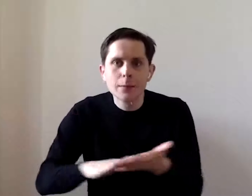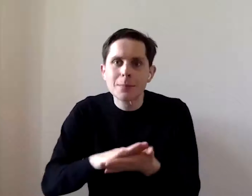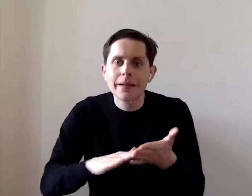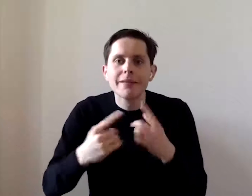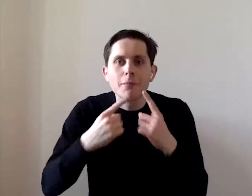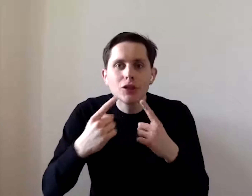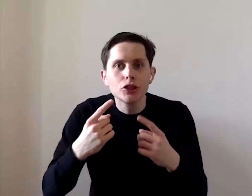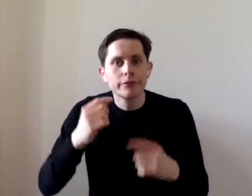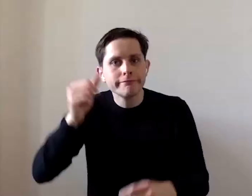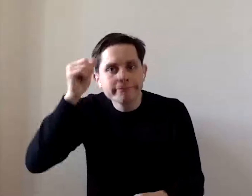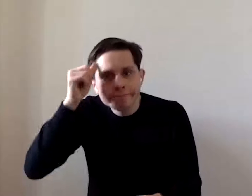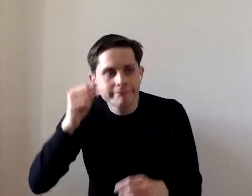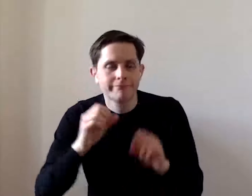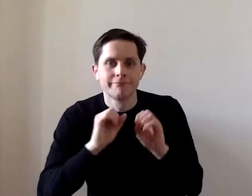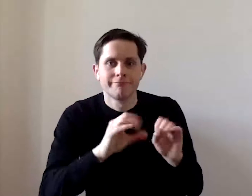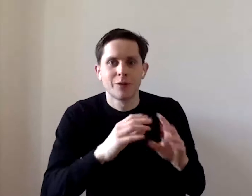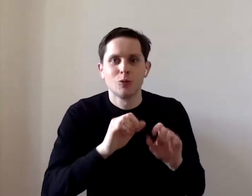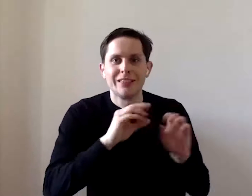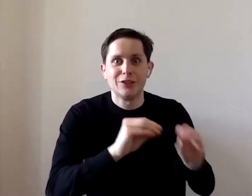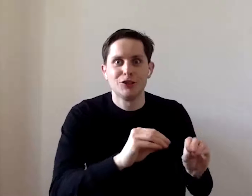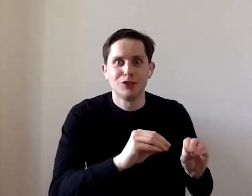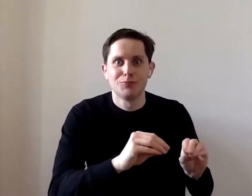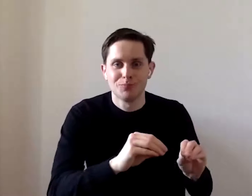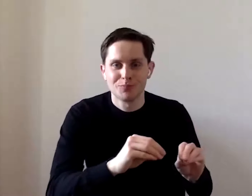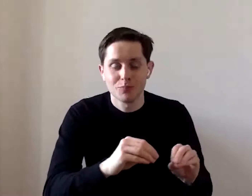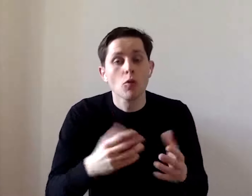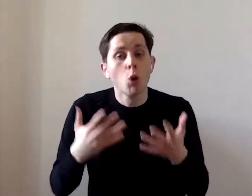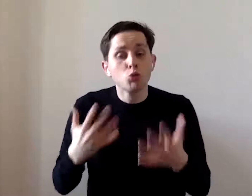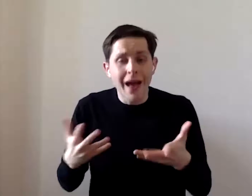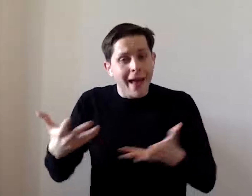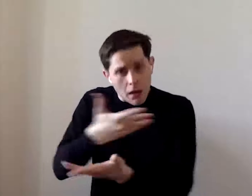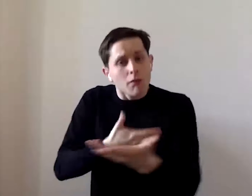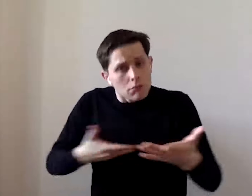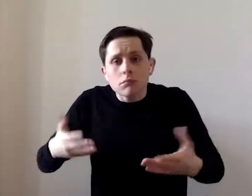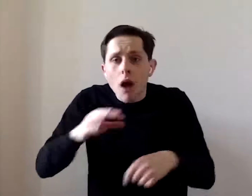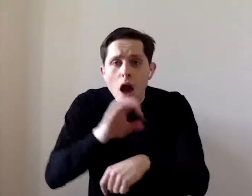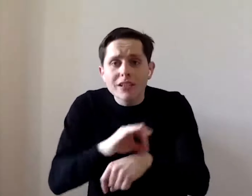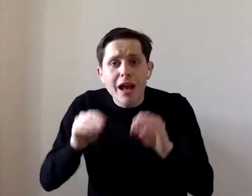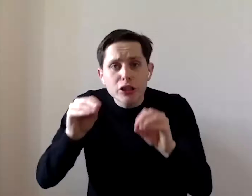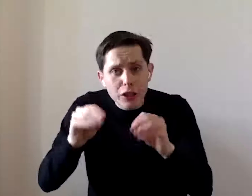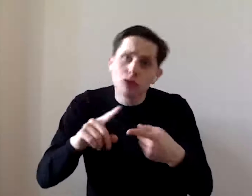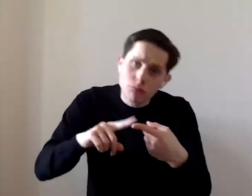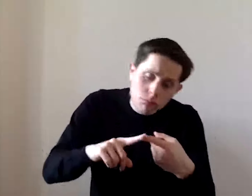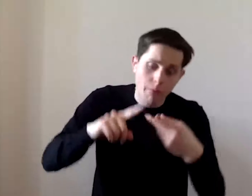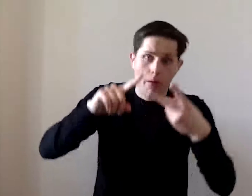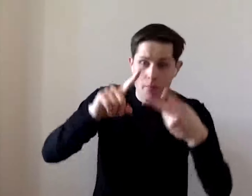This podcast will cover the limited representation of disabled people and the struggles faced in architectural education, but primarily we